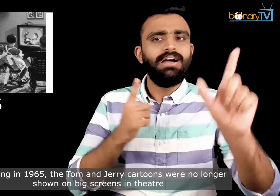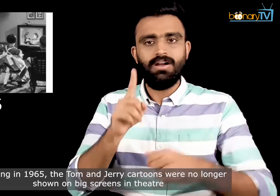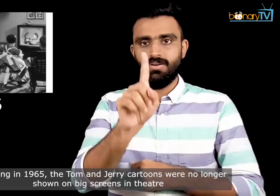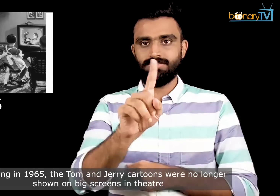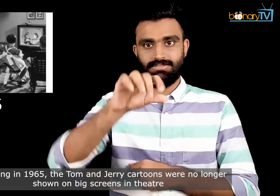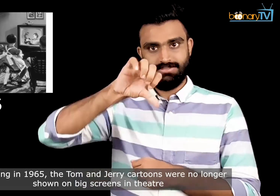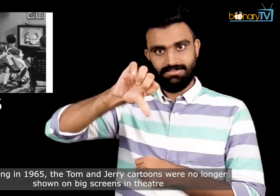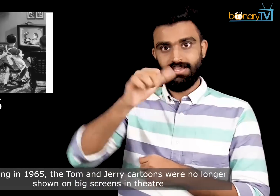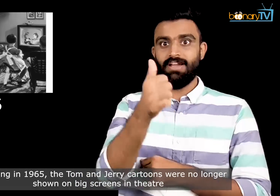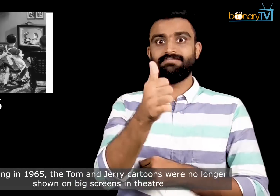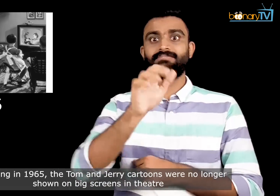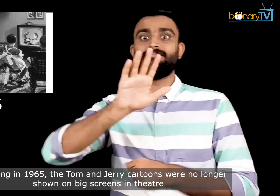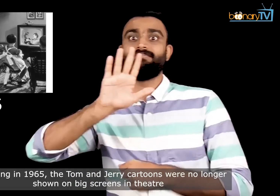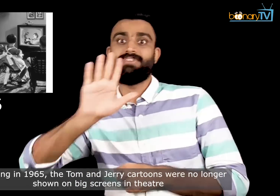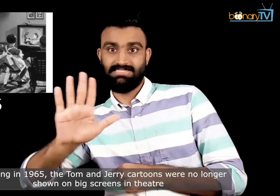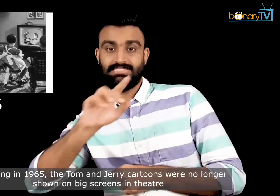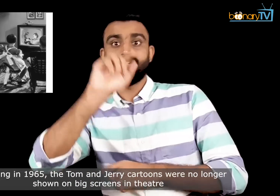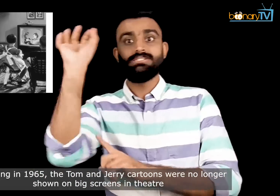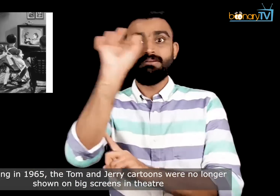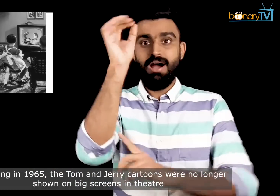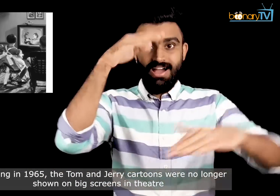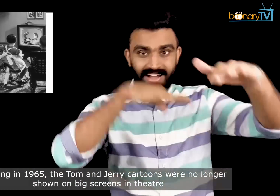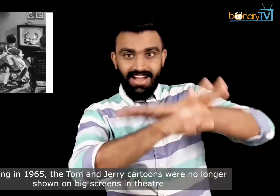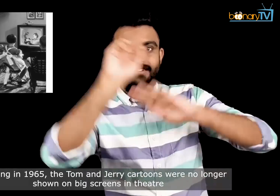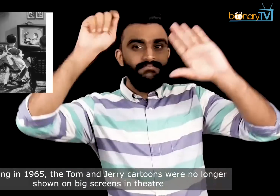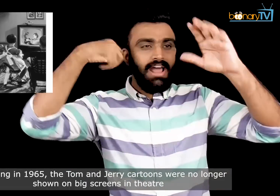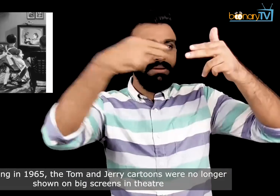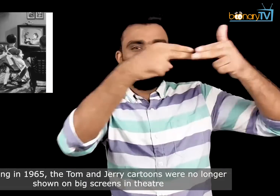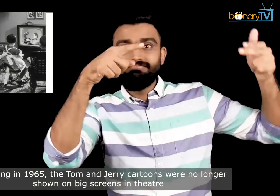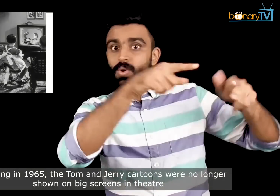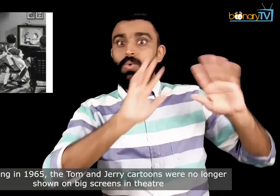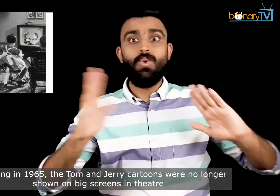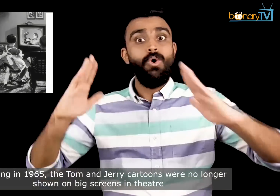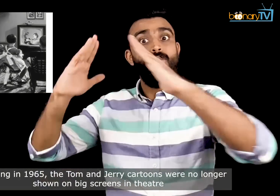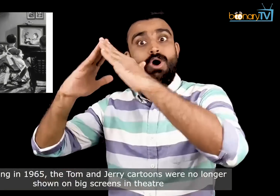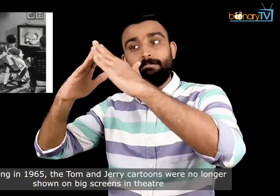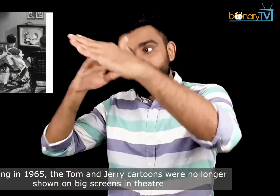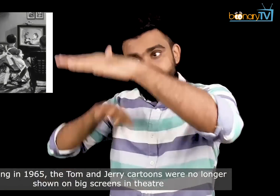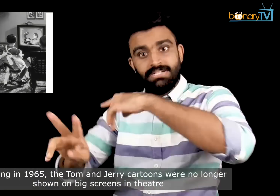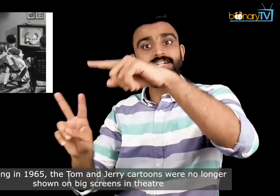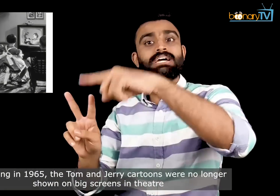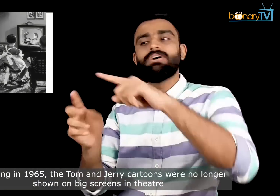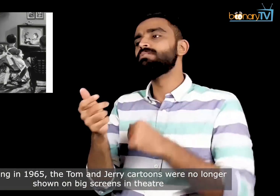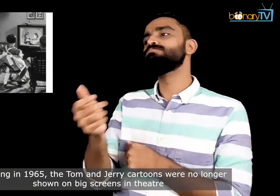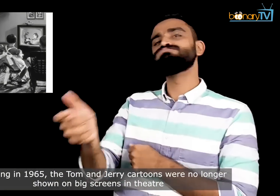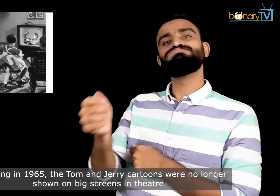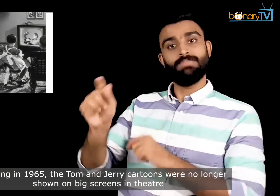Beginning in 1965, the Tom and Jerry cartoons were no longer shown on big screens in